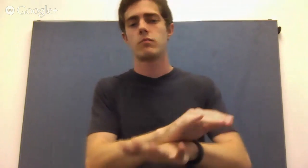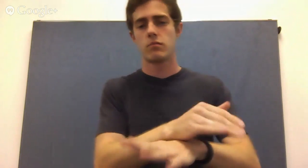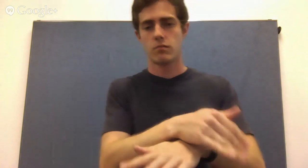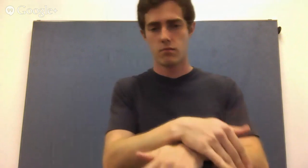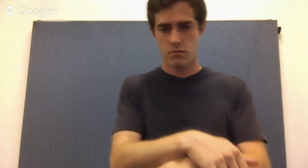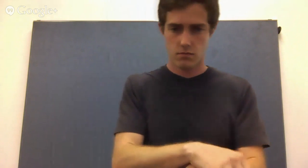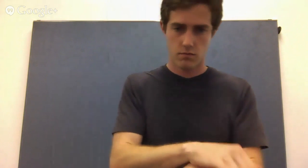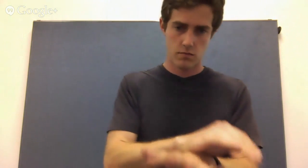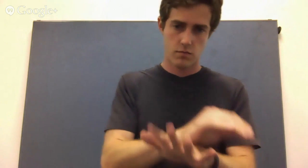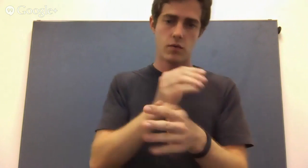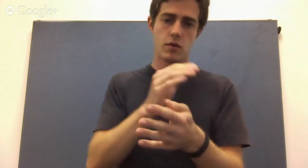is